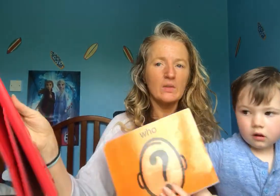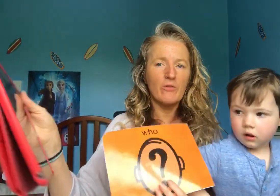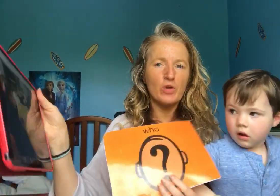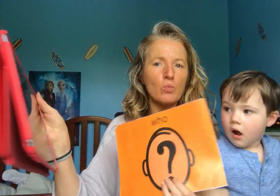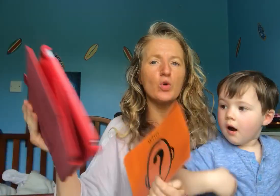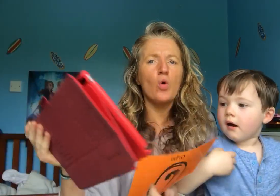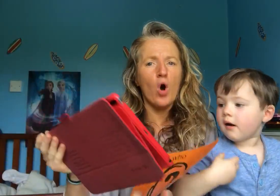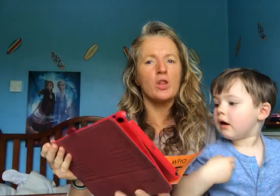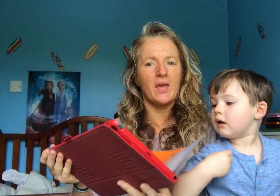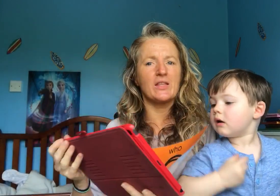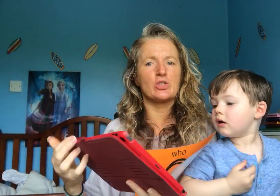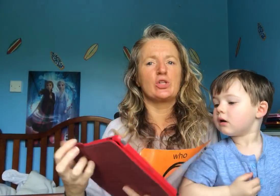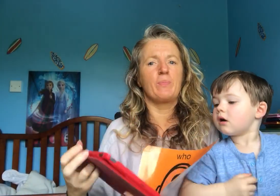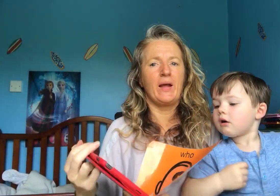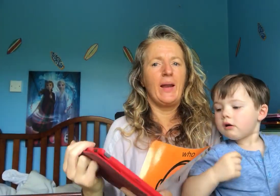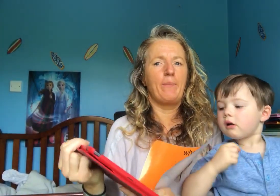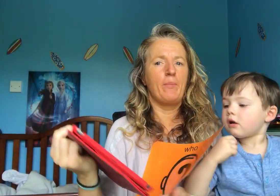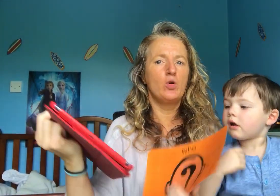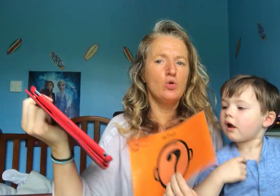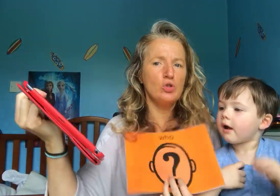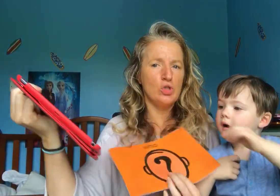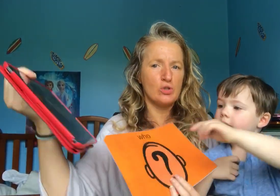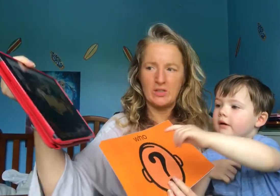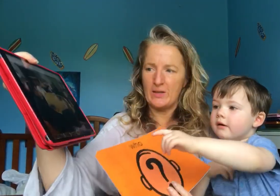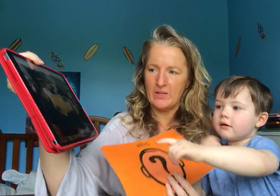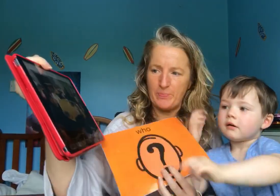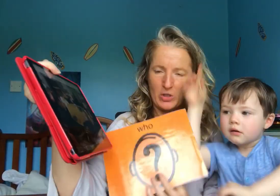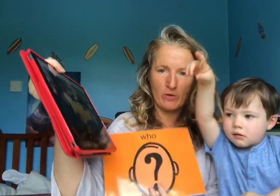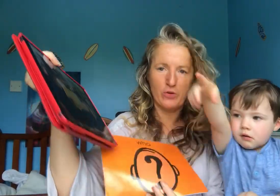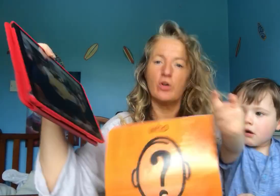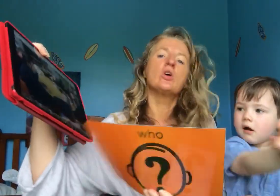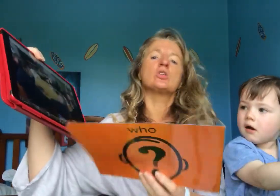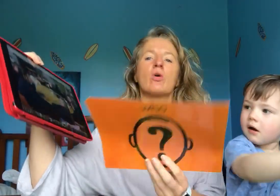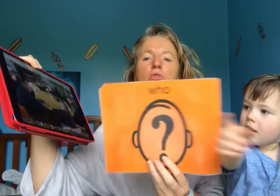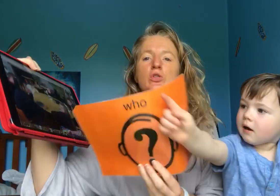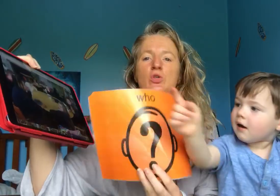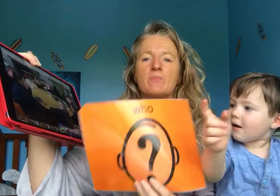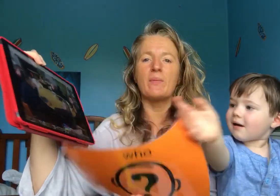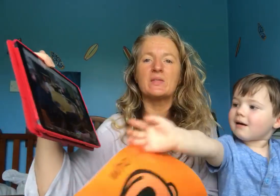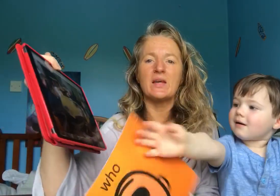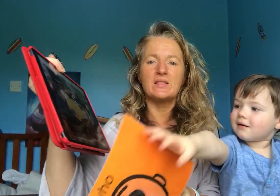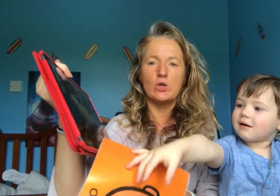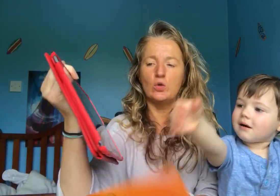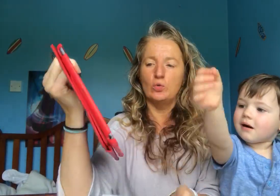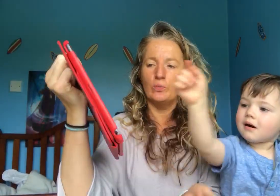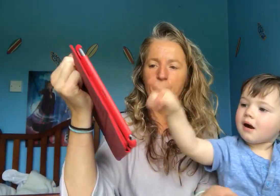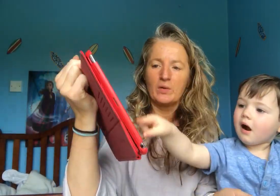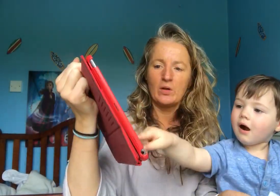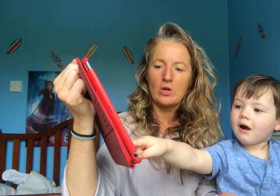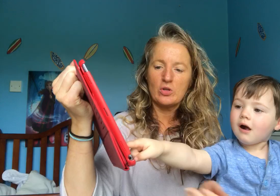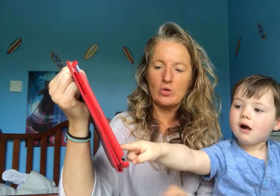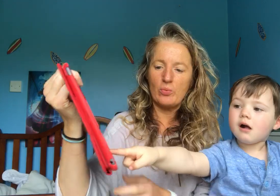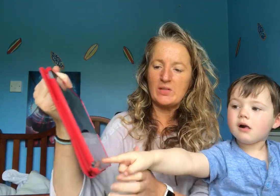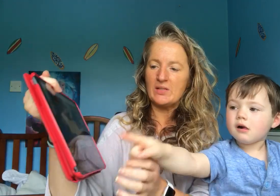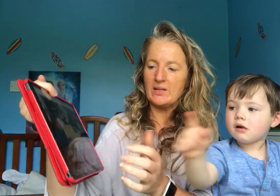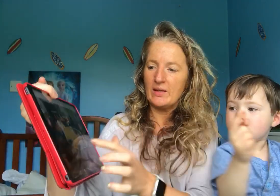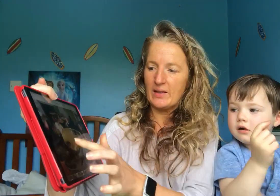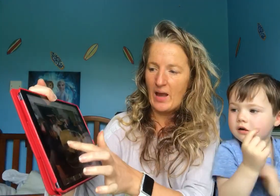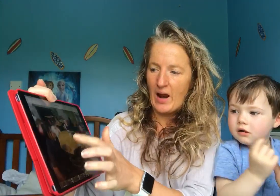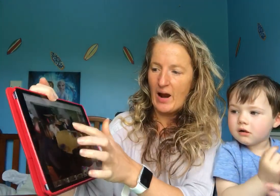Now Fionn won't know all of the answers here, but I'll help him. Who do you see in this picture, Fionn? So our first question, Mams and Desi, who? So we see